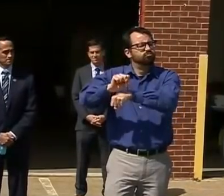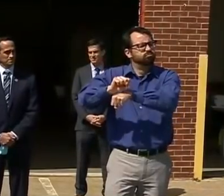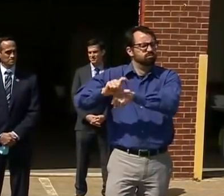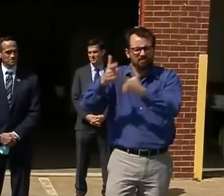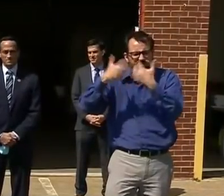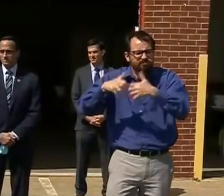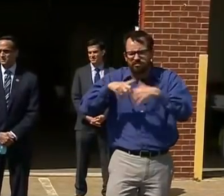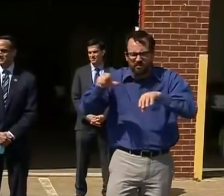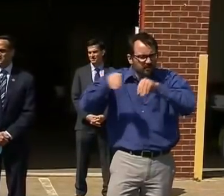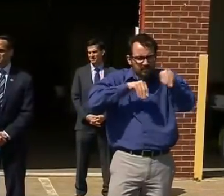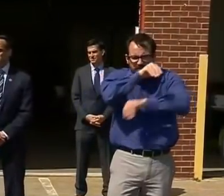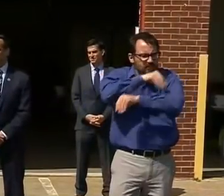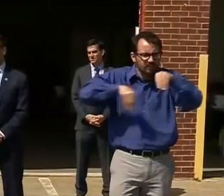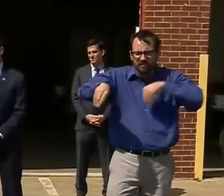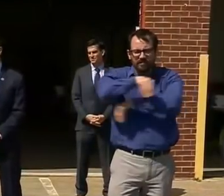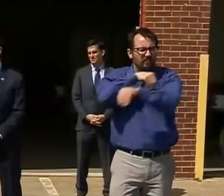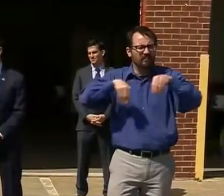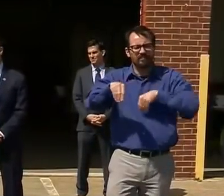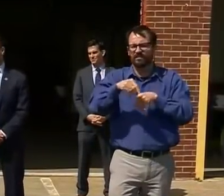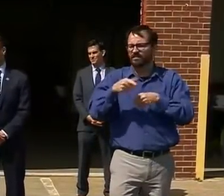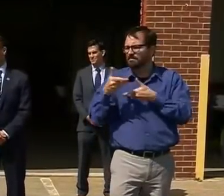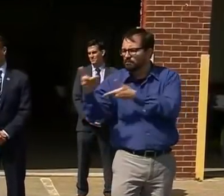we're...